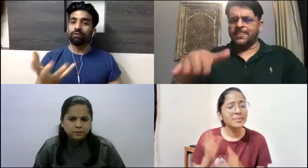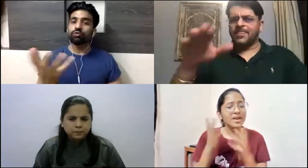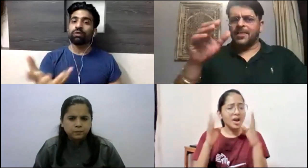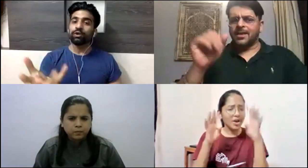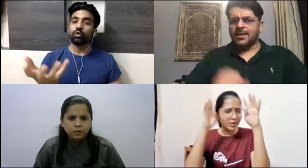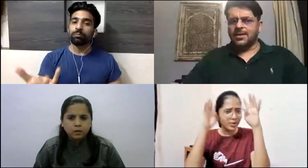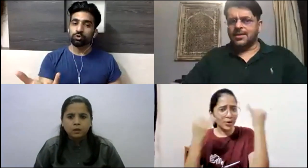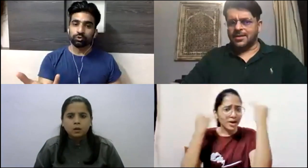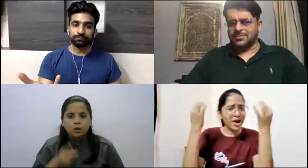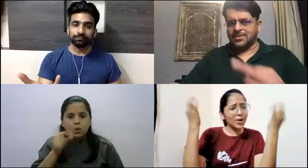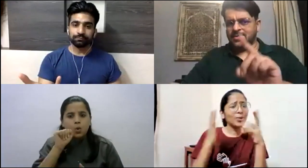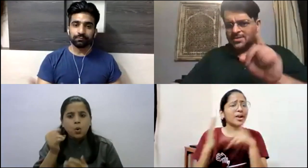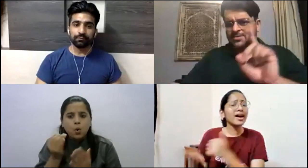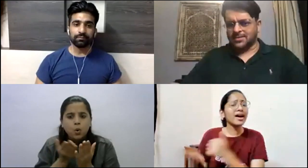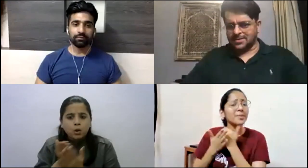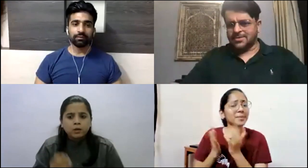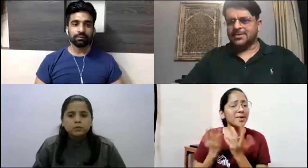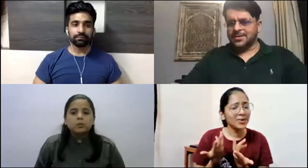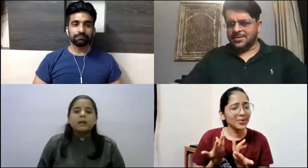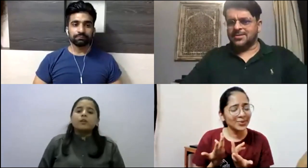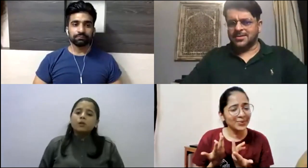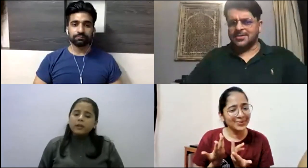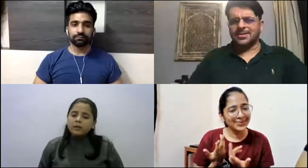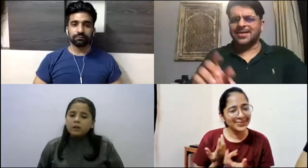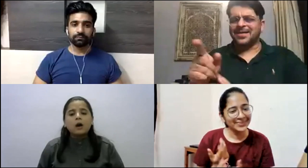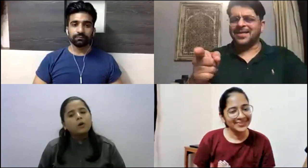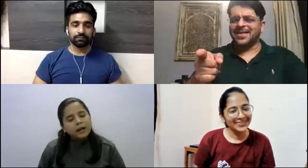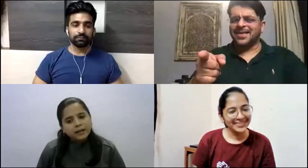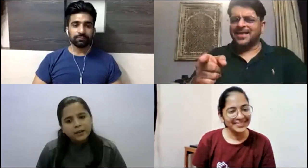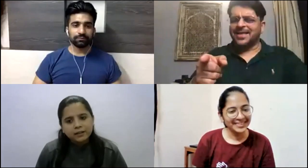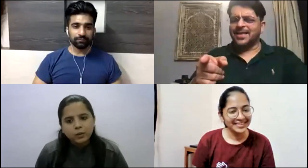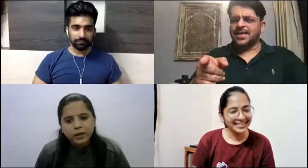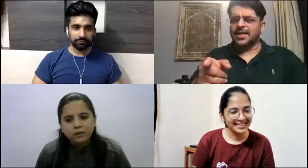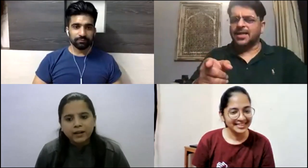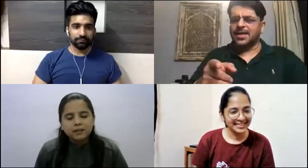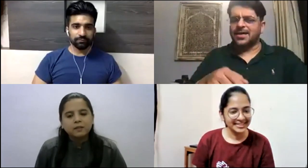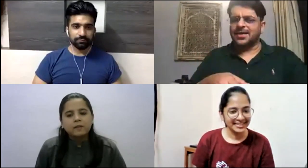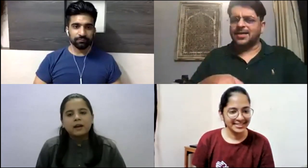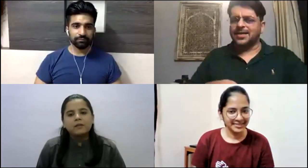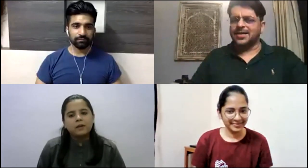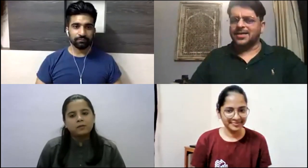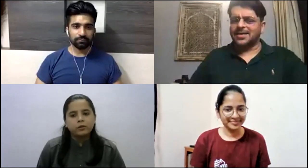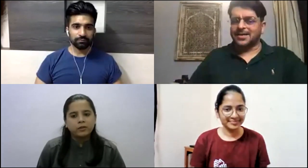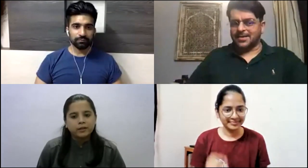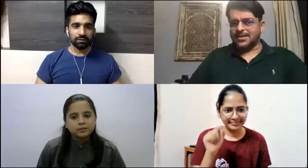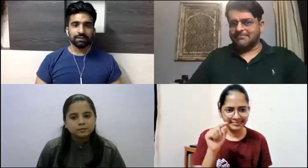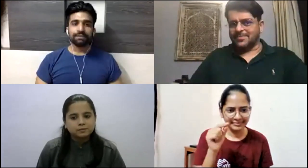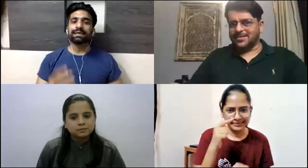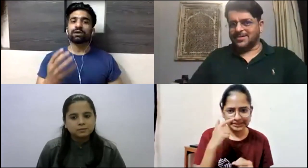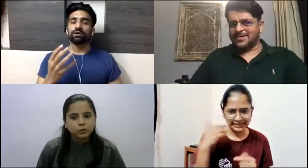You have to find your own mojo. but how I can get the innovative ideas if I won't